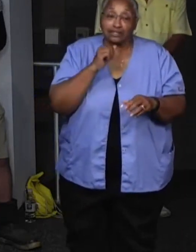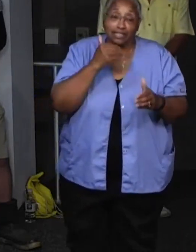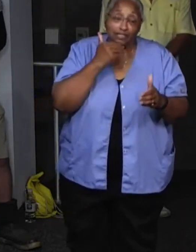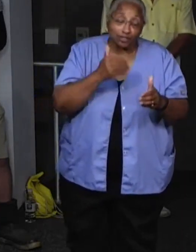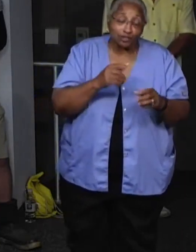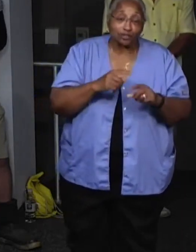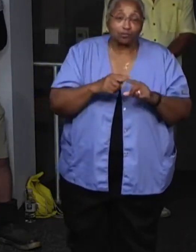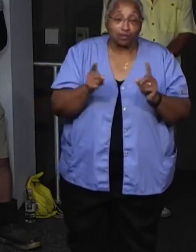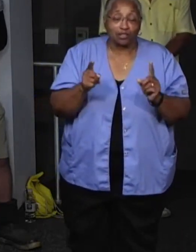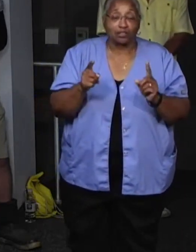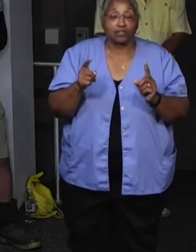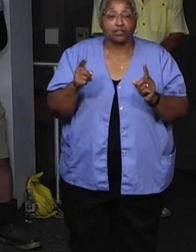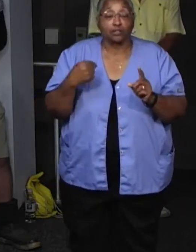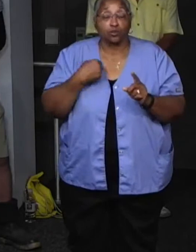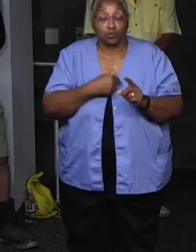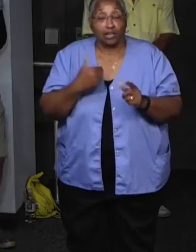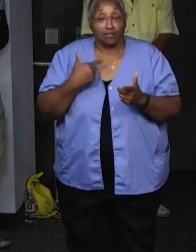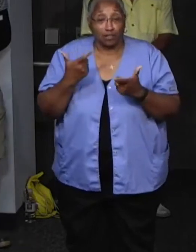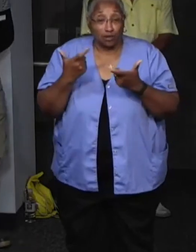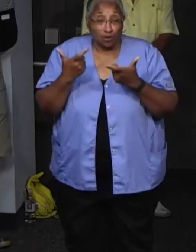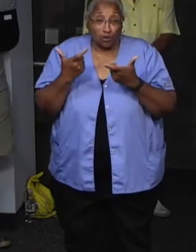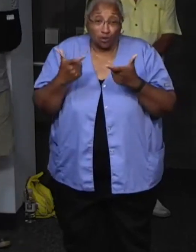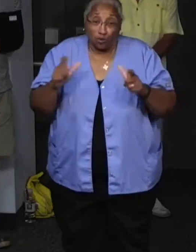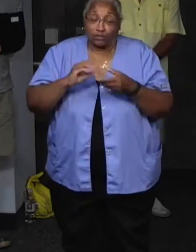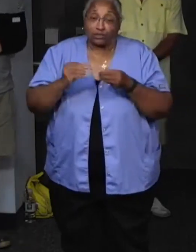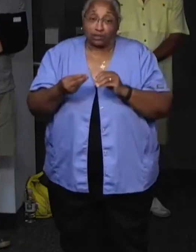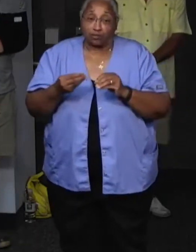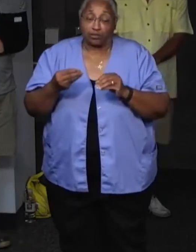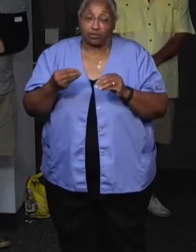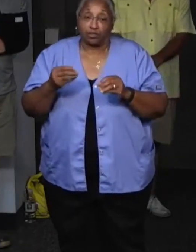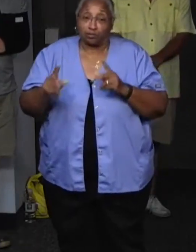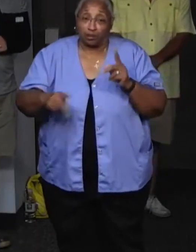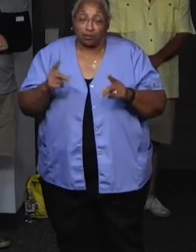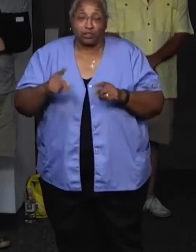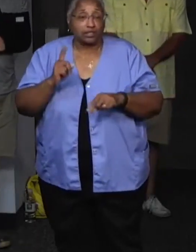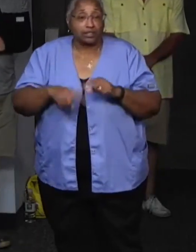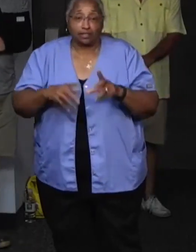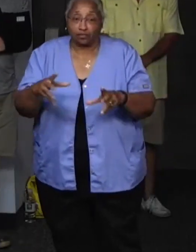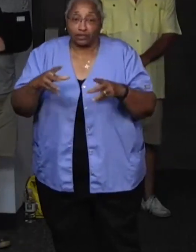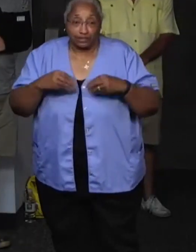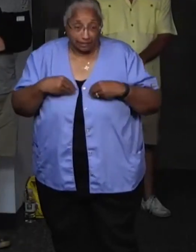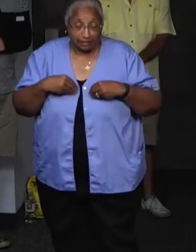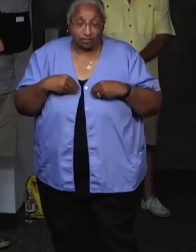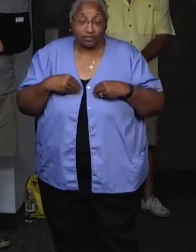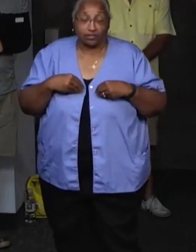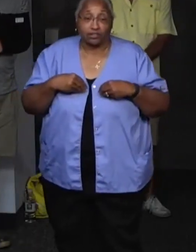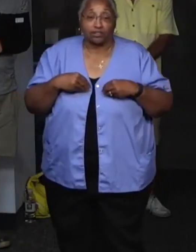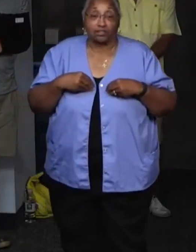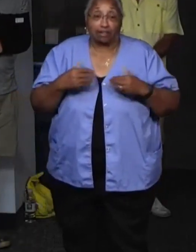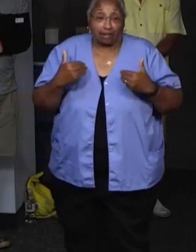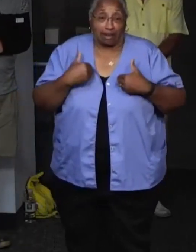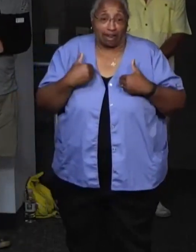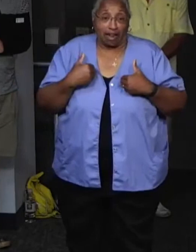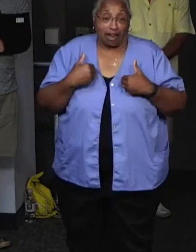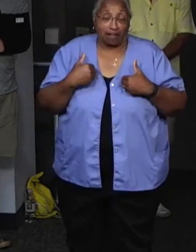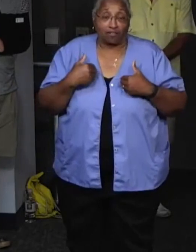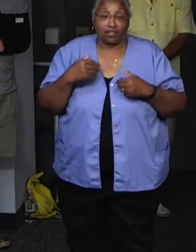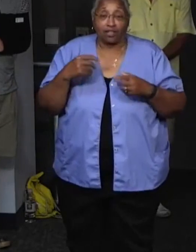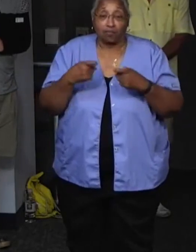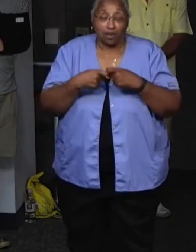unfortunate note, there are a large chunk of customers that are not able to receive power. So again, if you do have damage to your home, it's